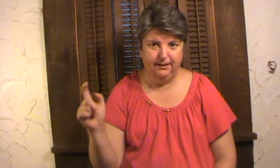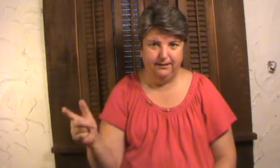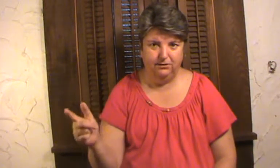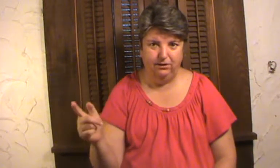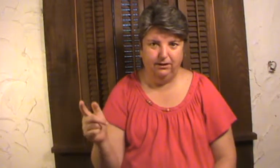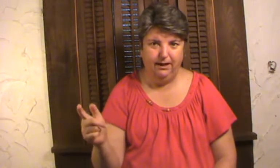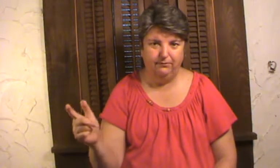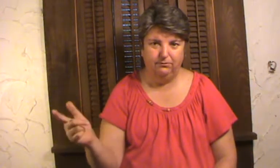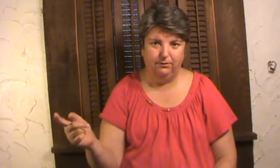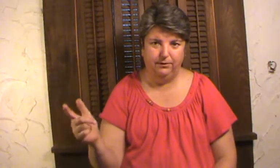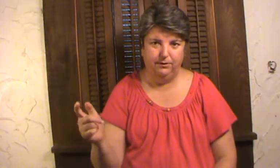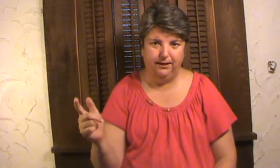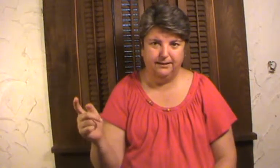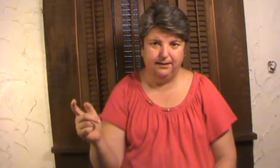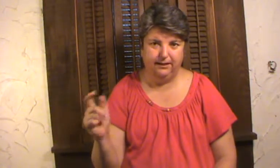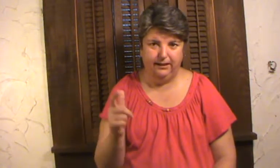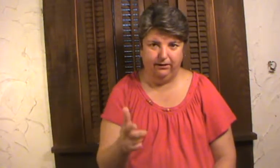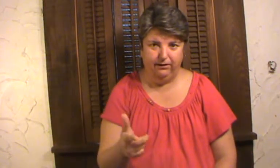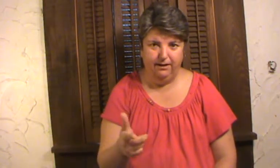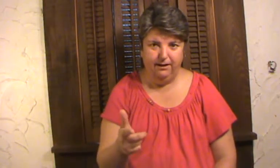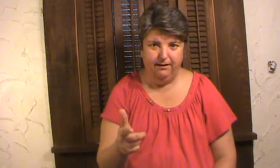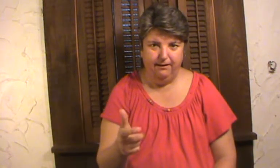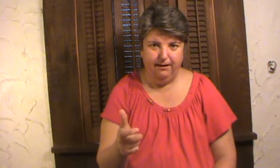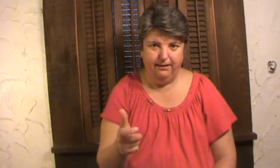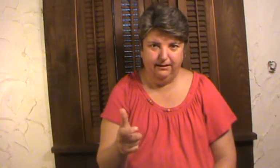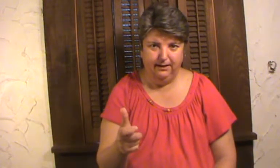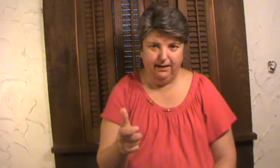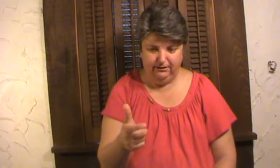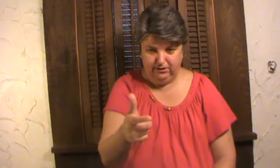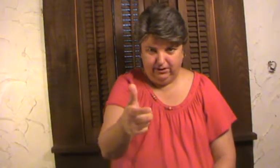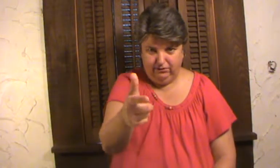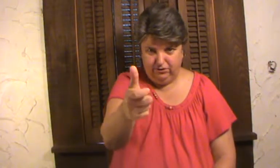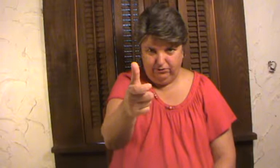this, or you can have 21, I guess, down like here. And then gun, just like you're shooting.